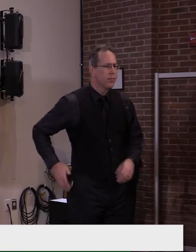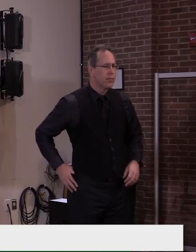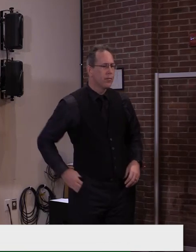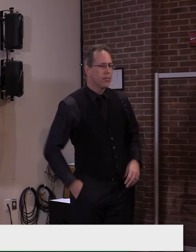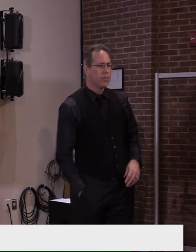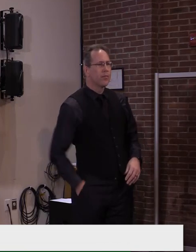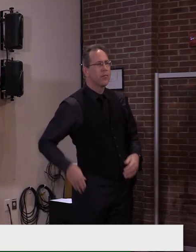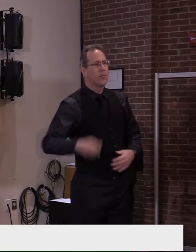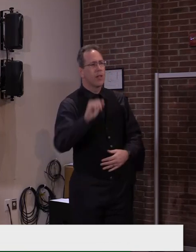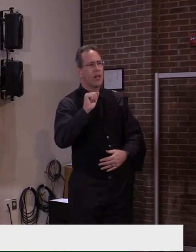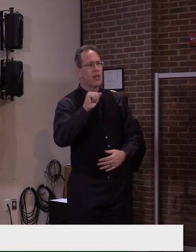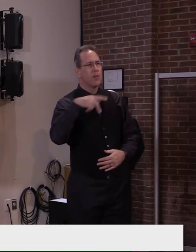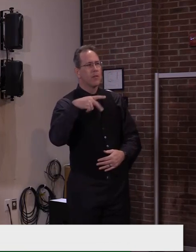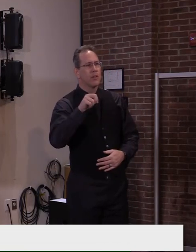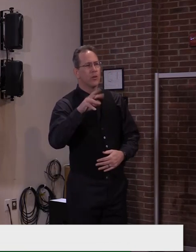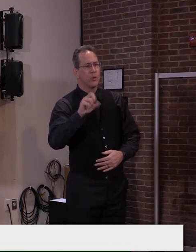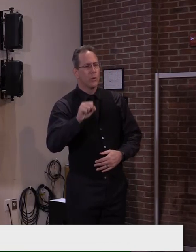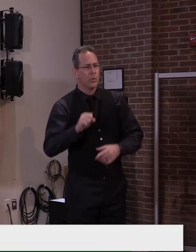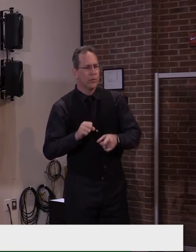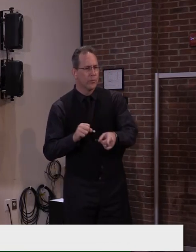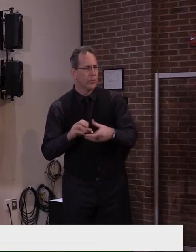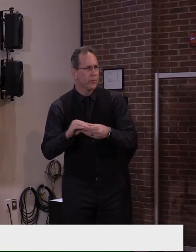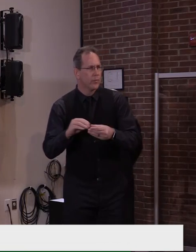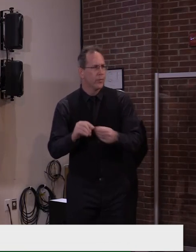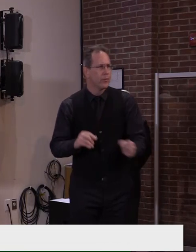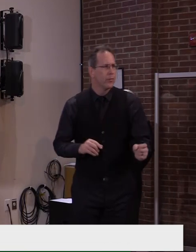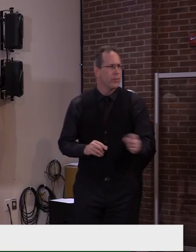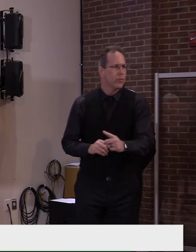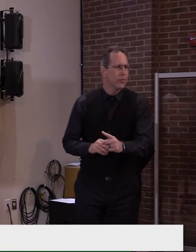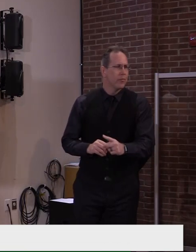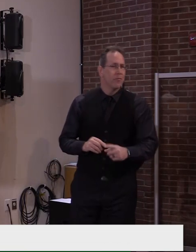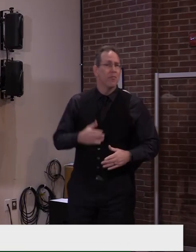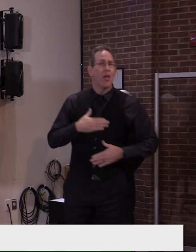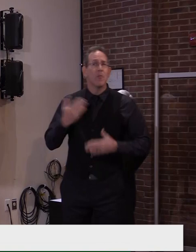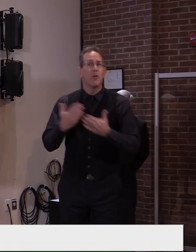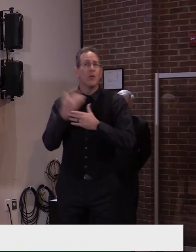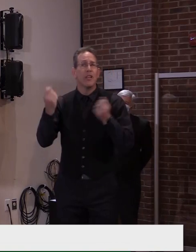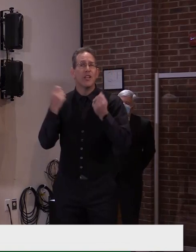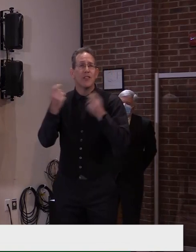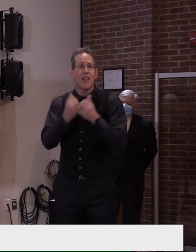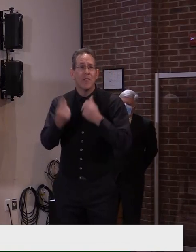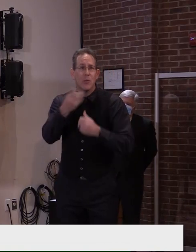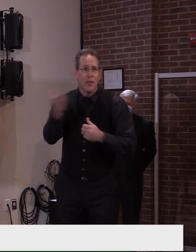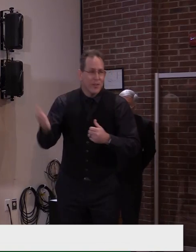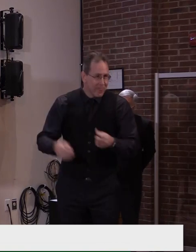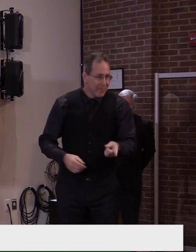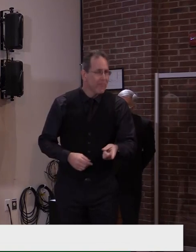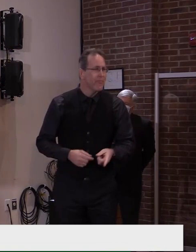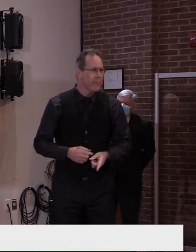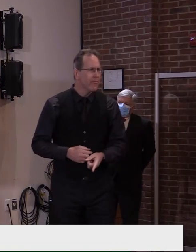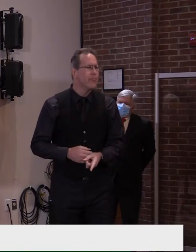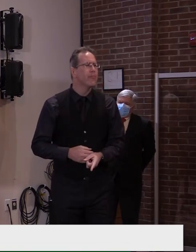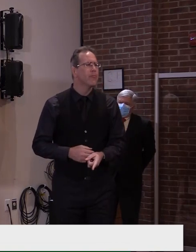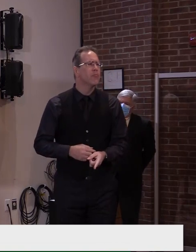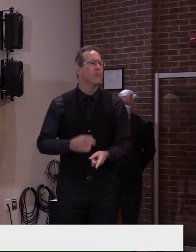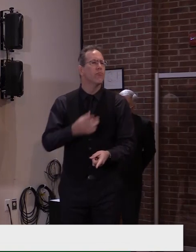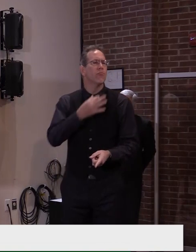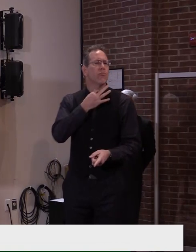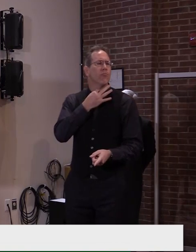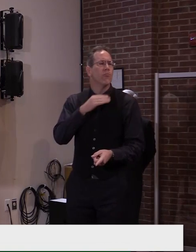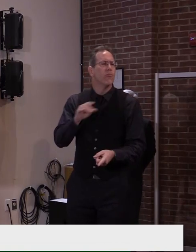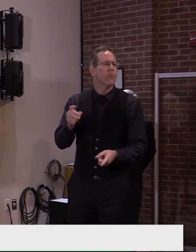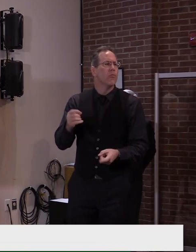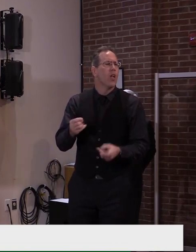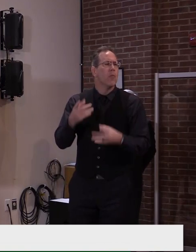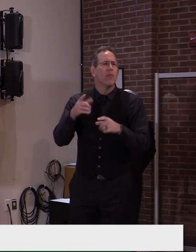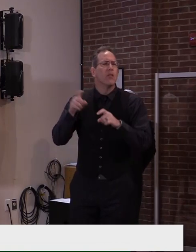Hi, Happy New Year, everybody. I'm curious how much testing we're able to do of the new cases, which ones are